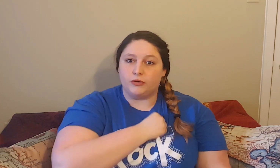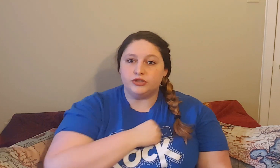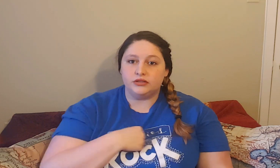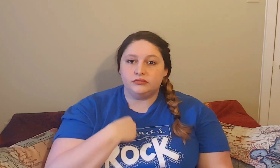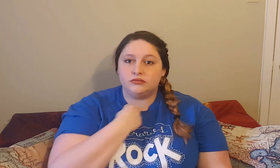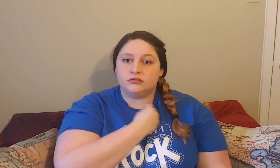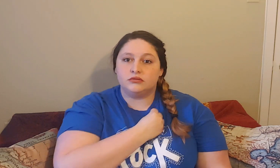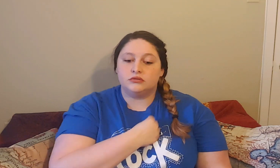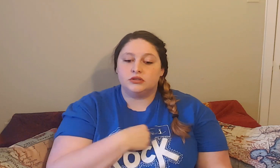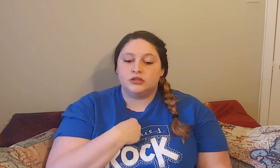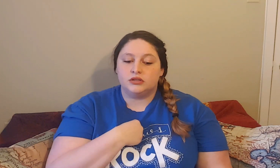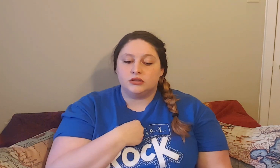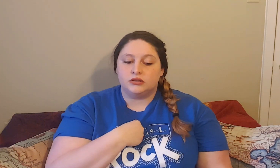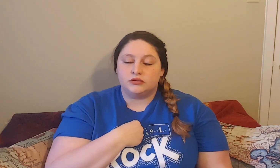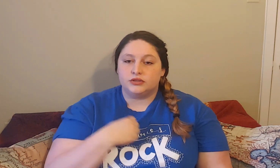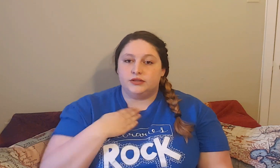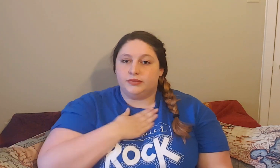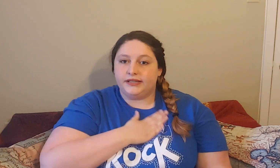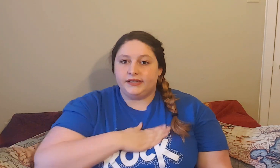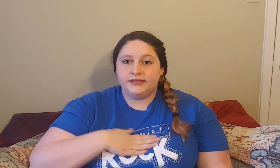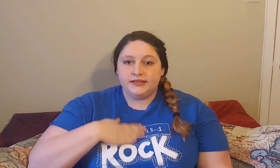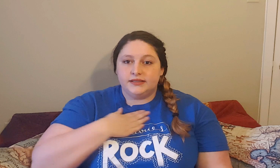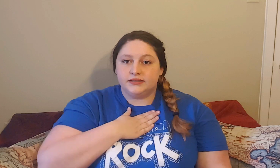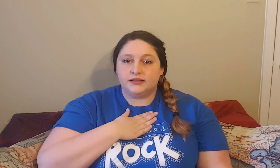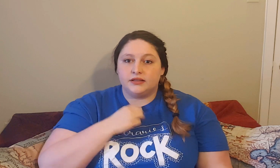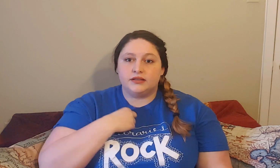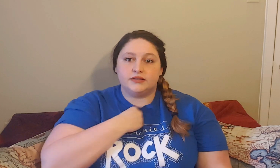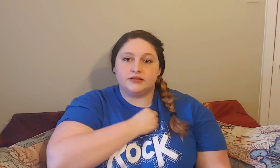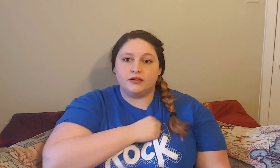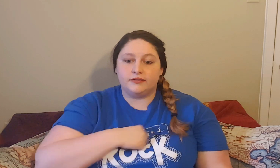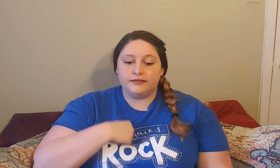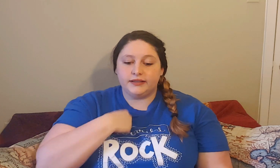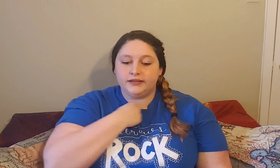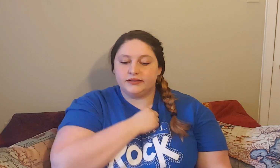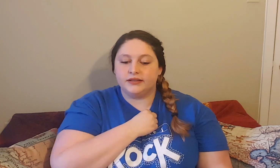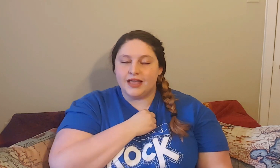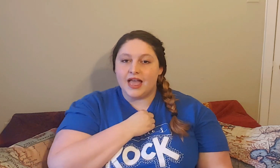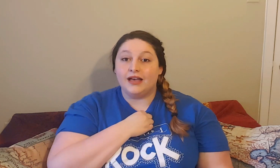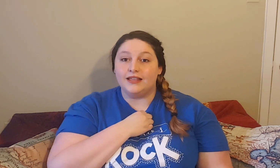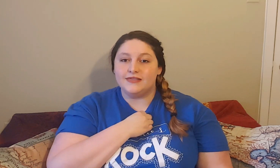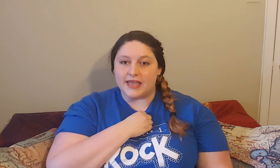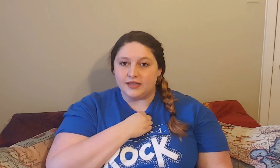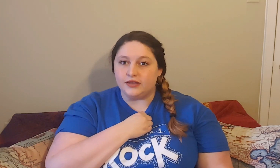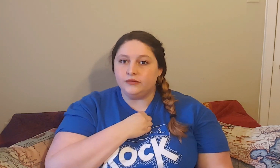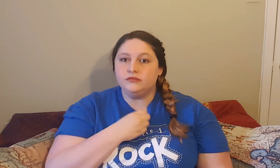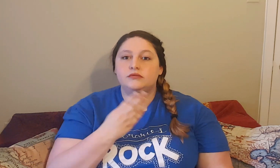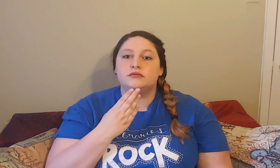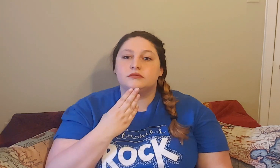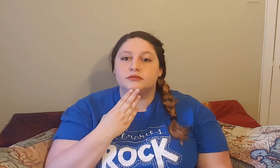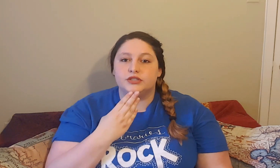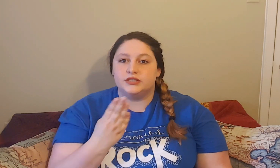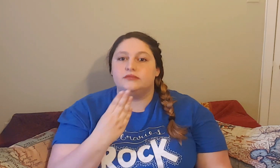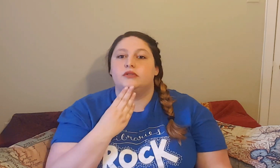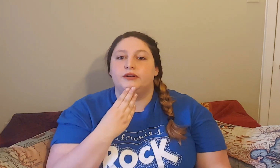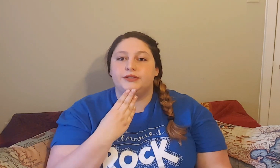motion. So please. Sorry. Thank you. Just on the